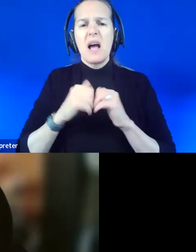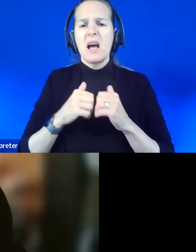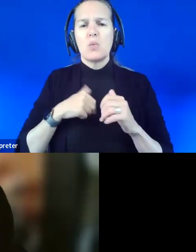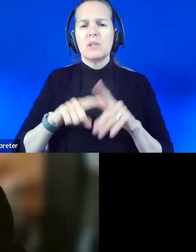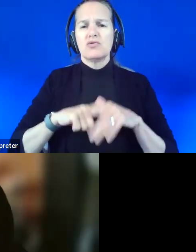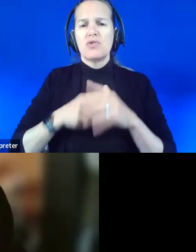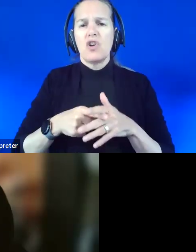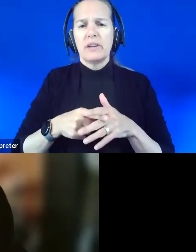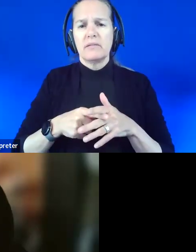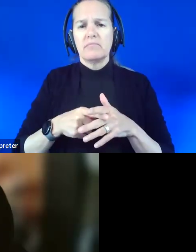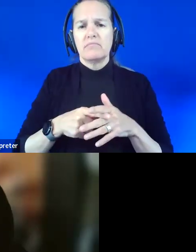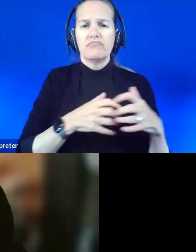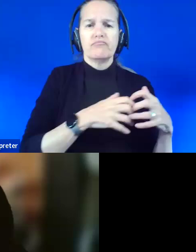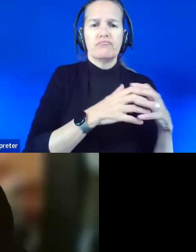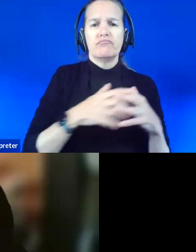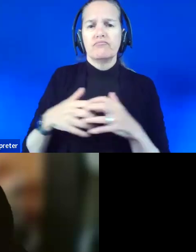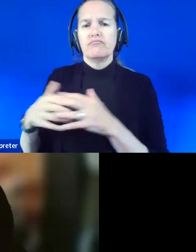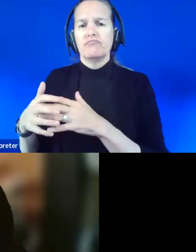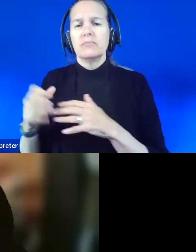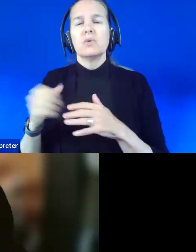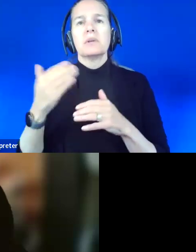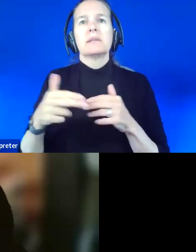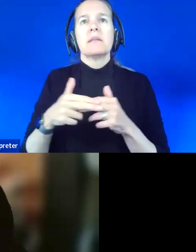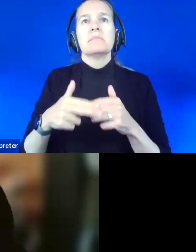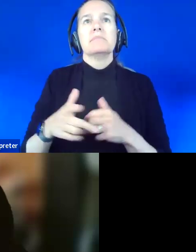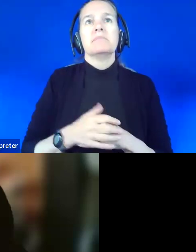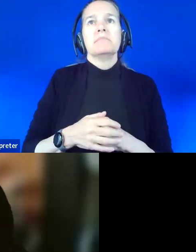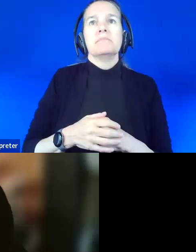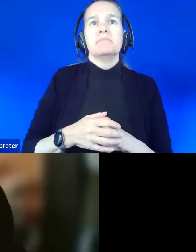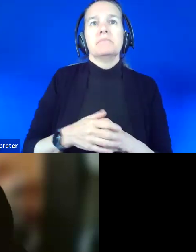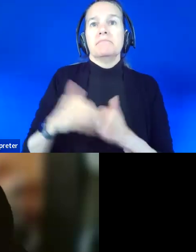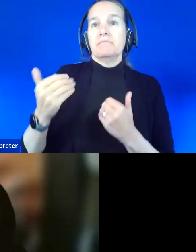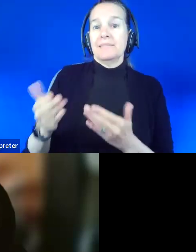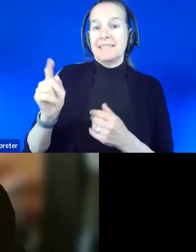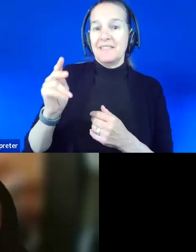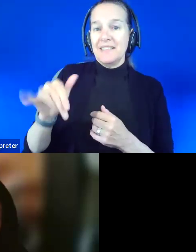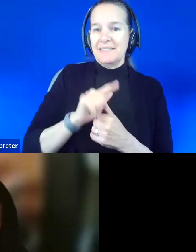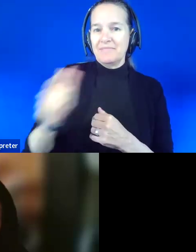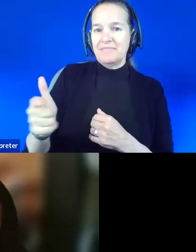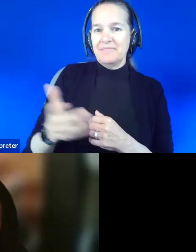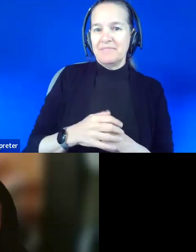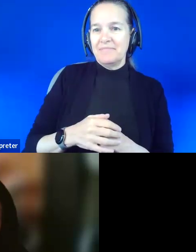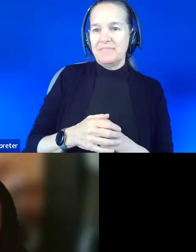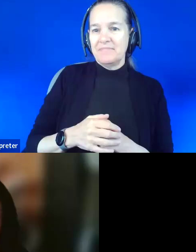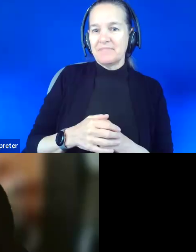started. So next slide, please. So Tiffany, back to you.